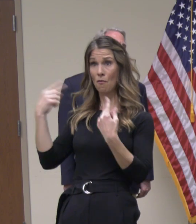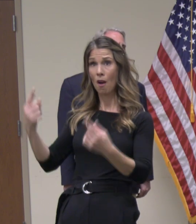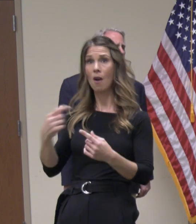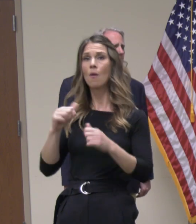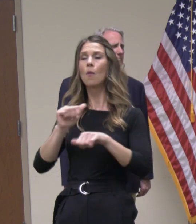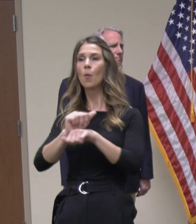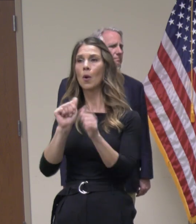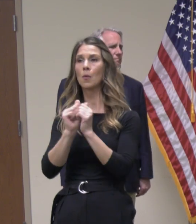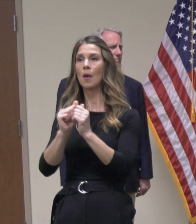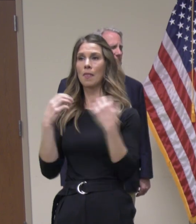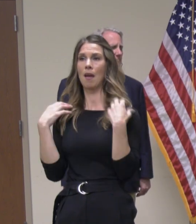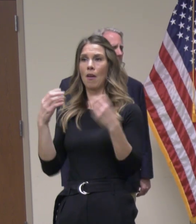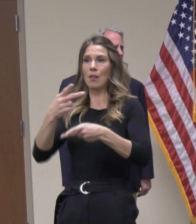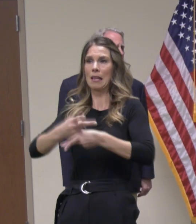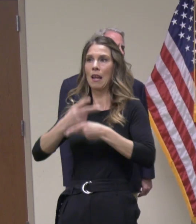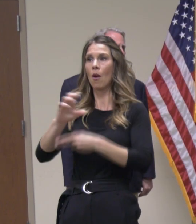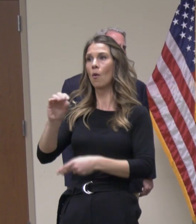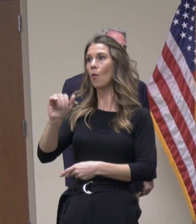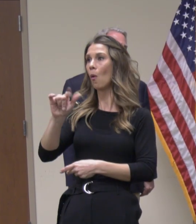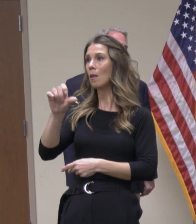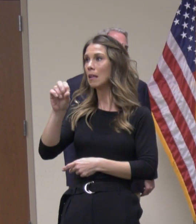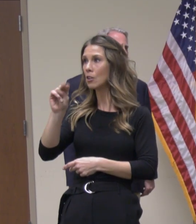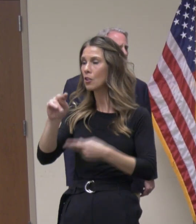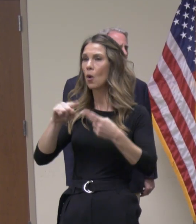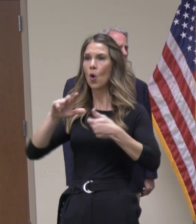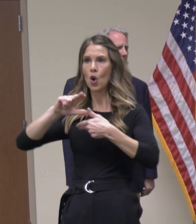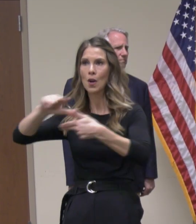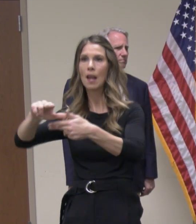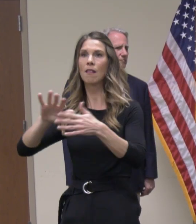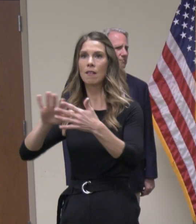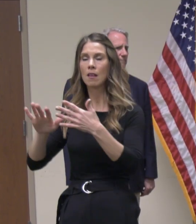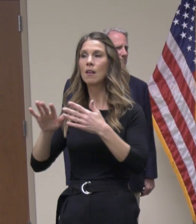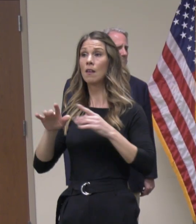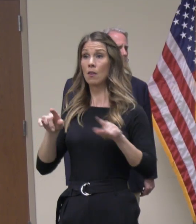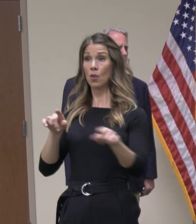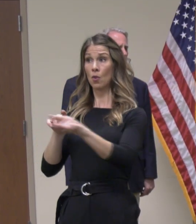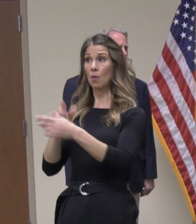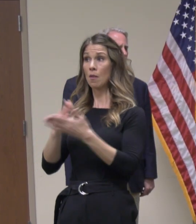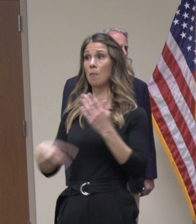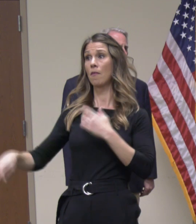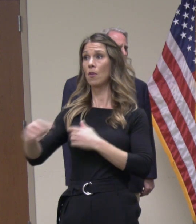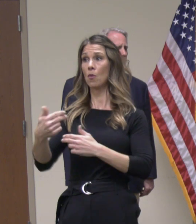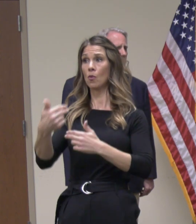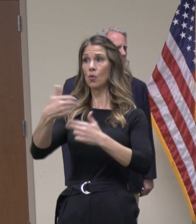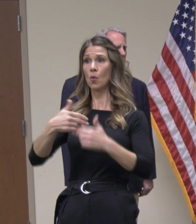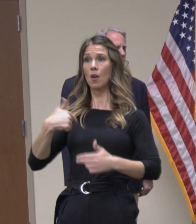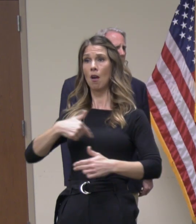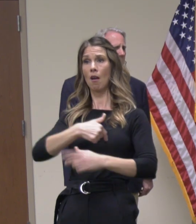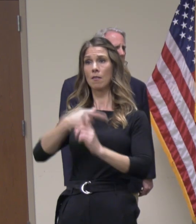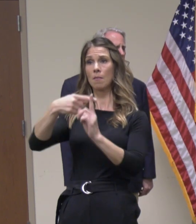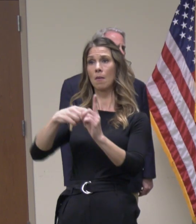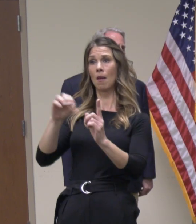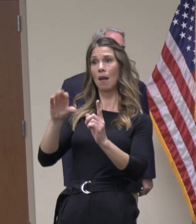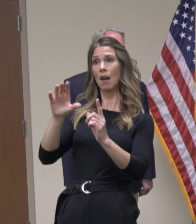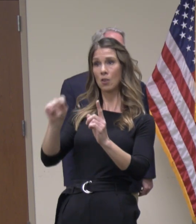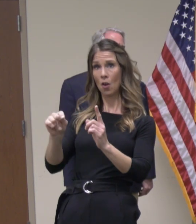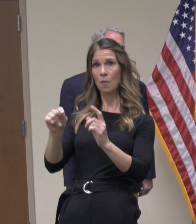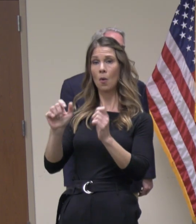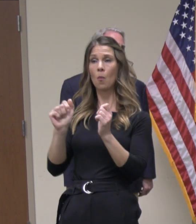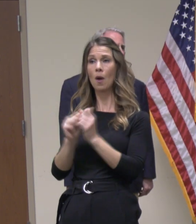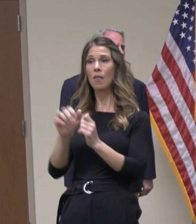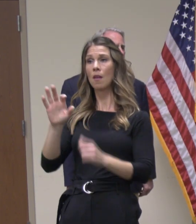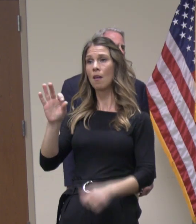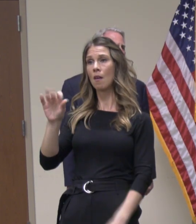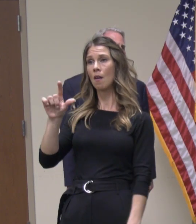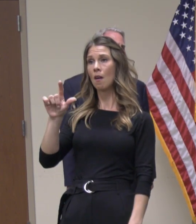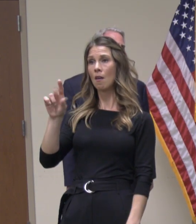worked together very closely during hurricanes. We exercised. Some of you joined us in October for the flu through, where